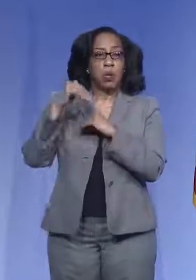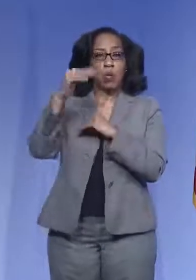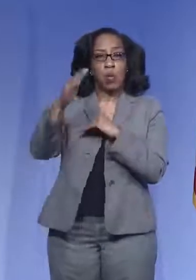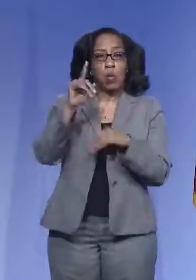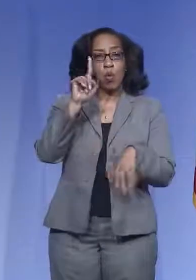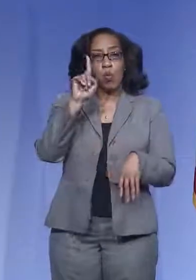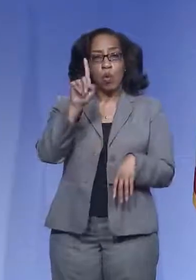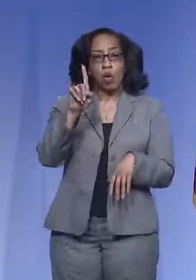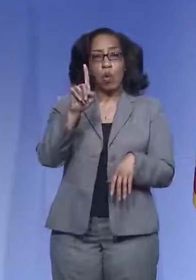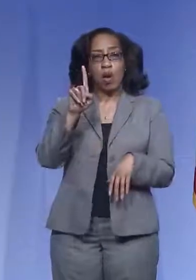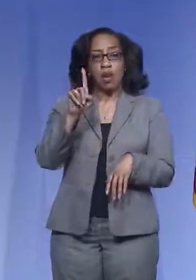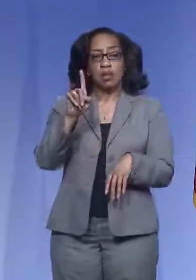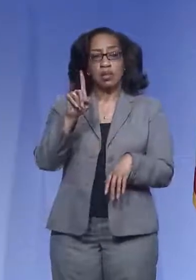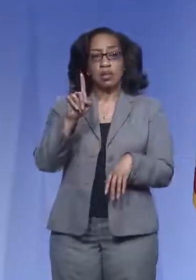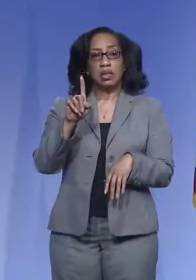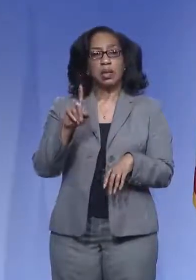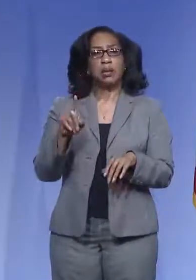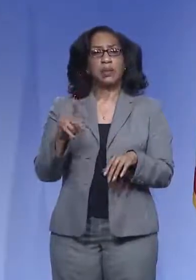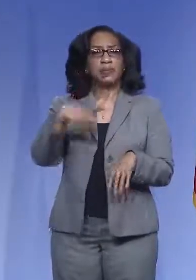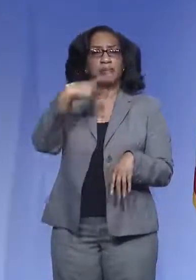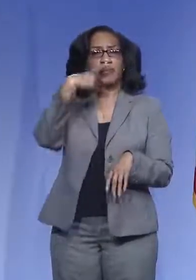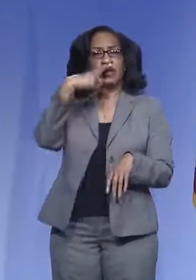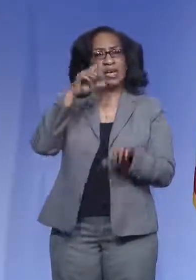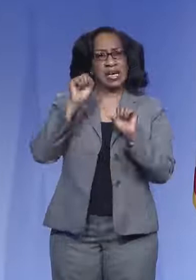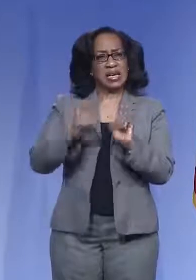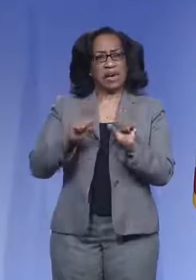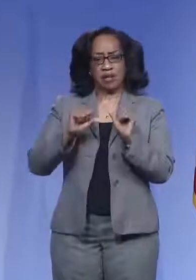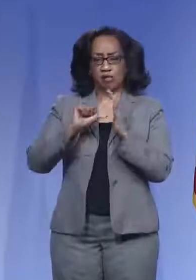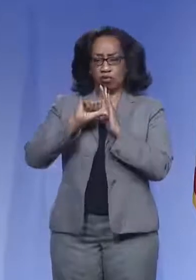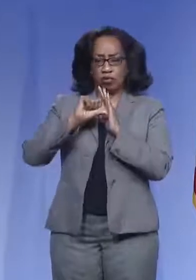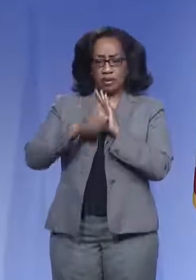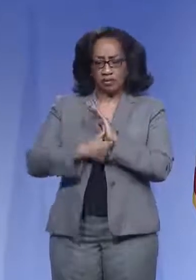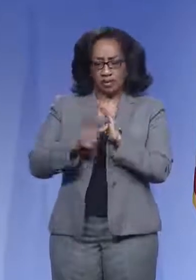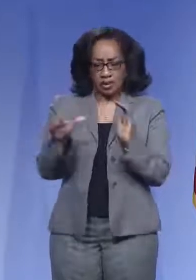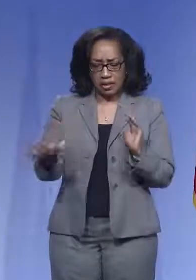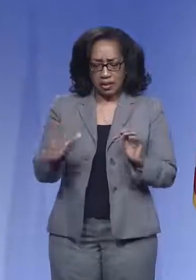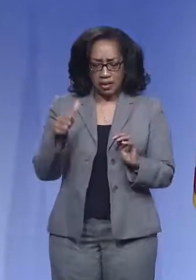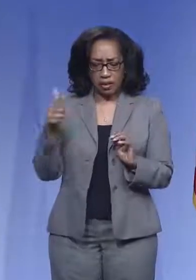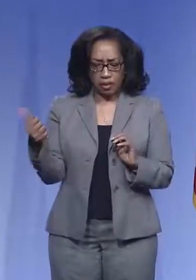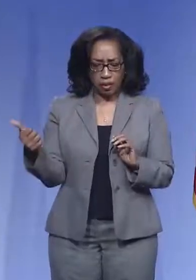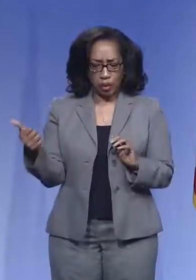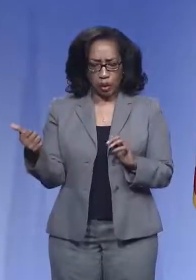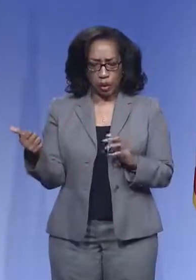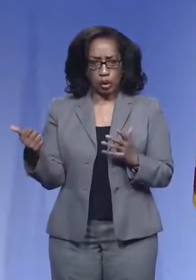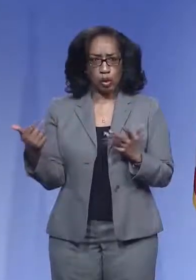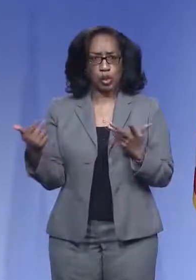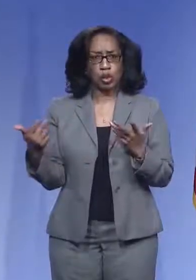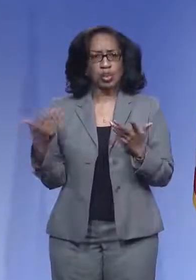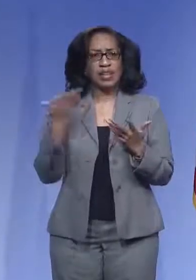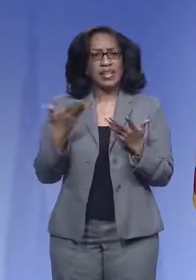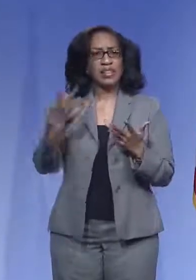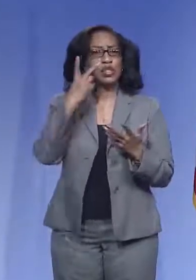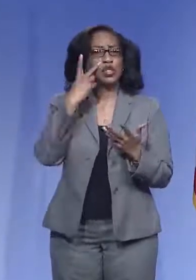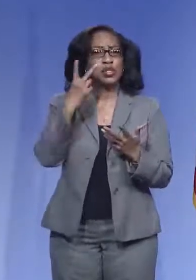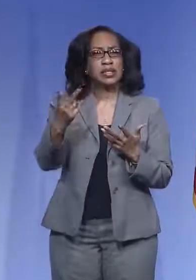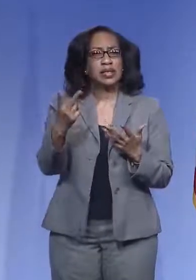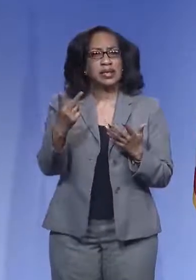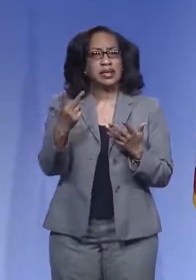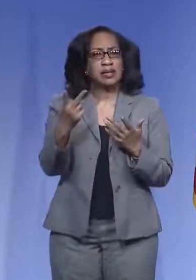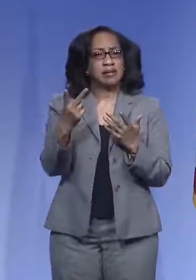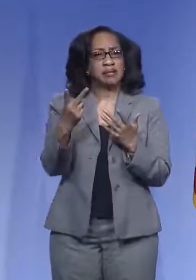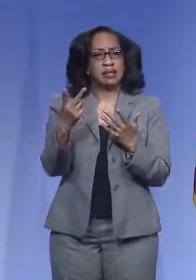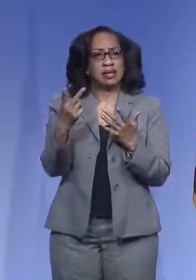1. Can you emphasize any other kind of triggers that you see